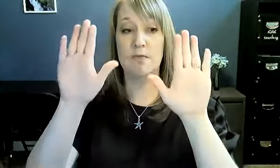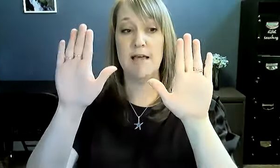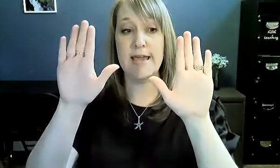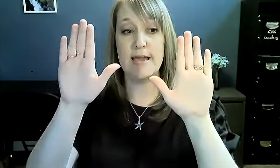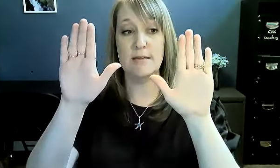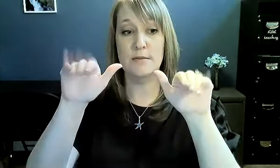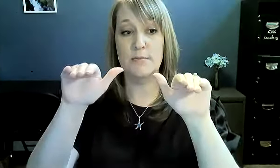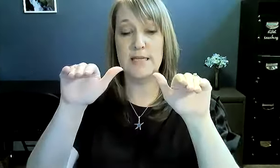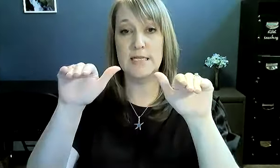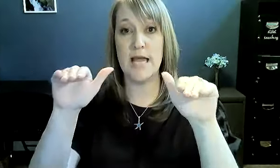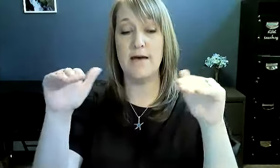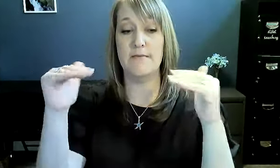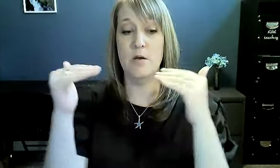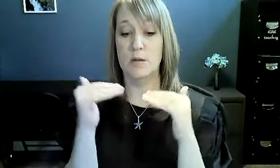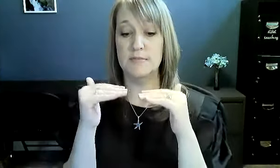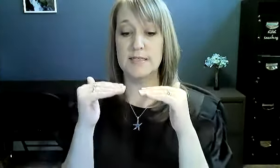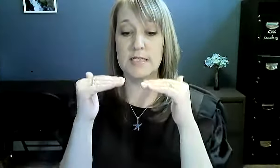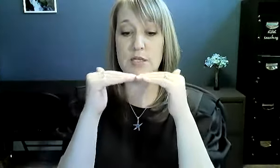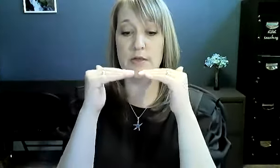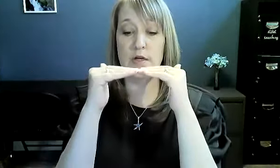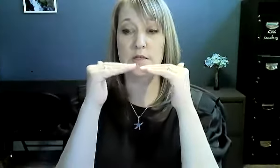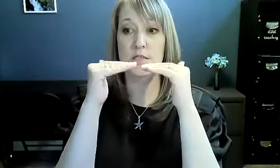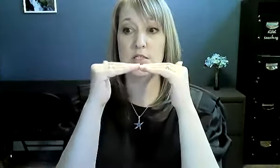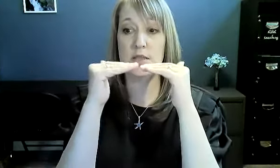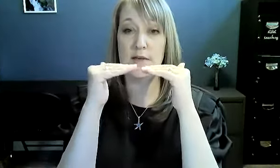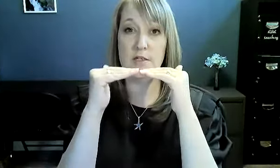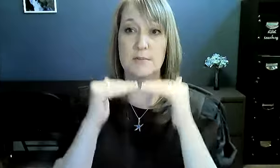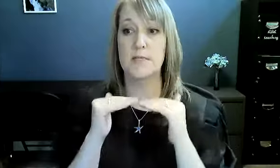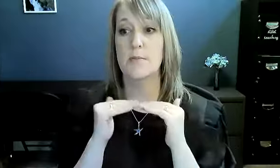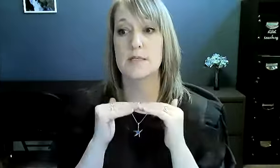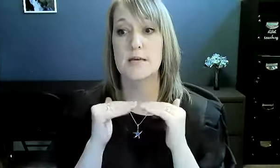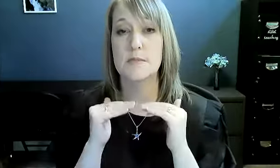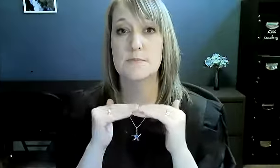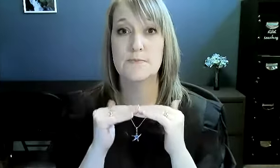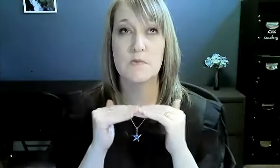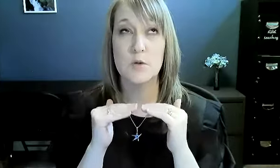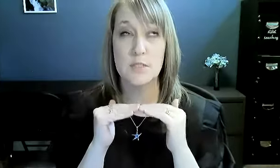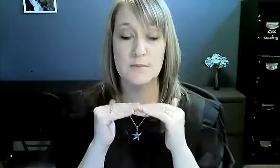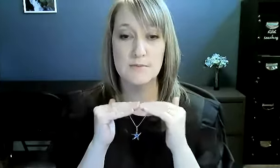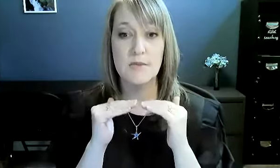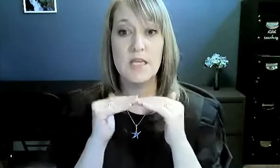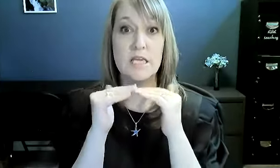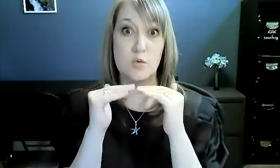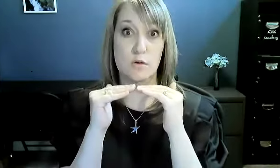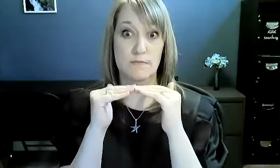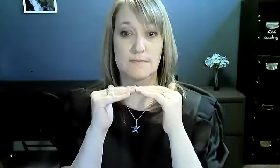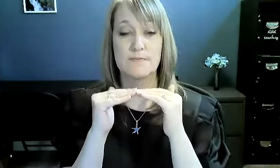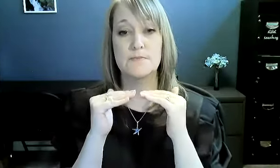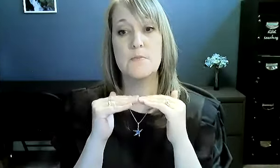flat hand, bent in half, palms facing each other, touching the fingertips a couple of times, a few times. Equal.